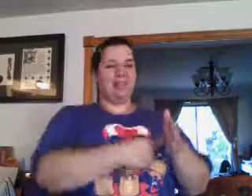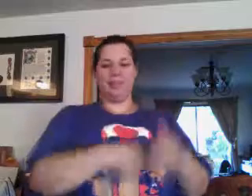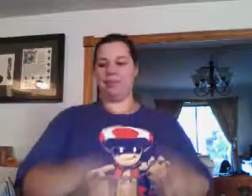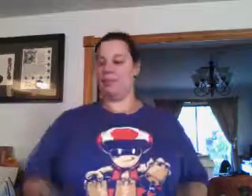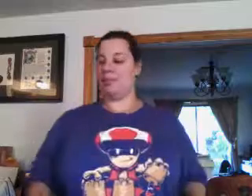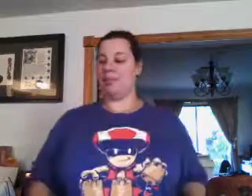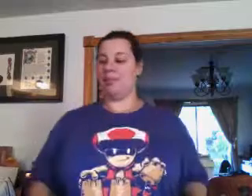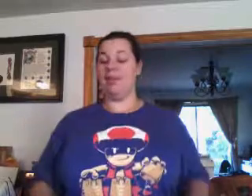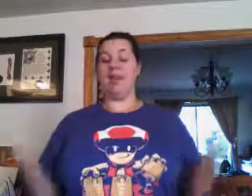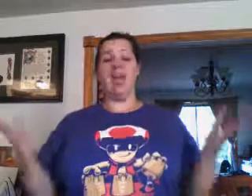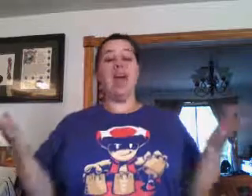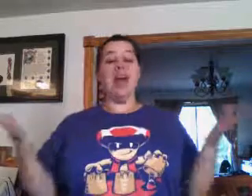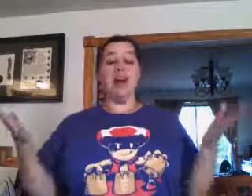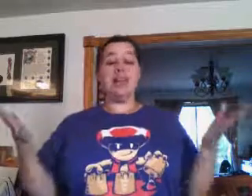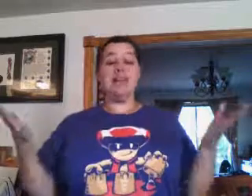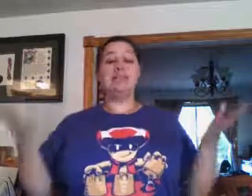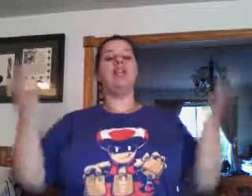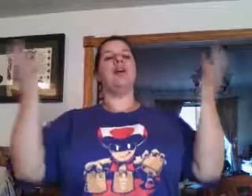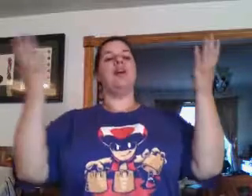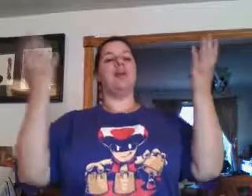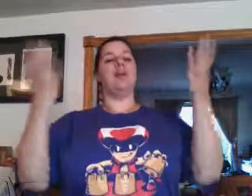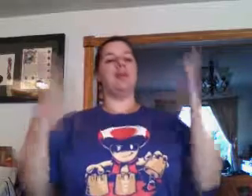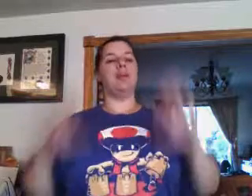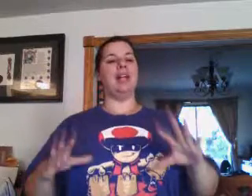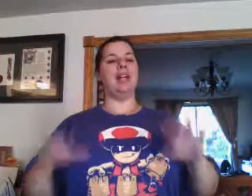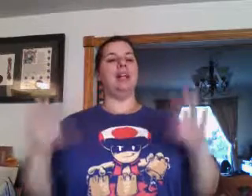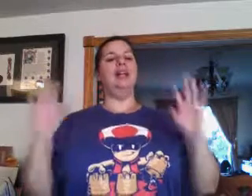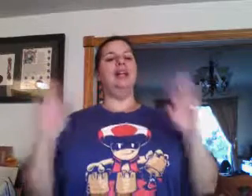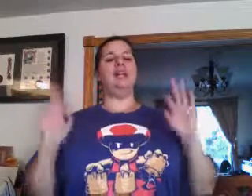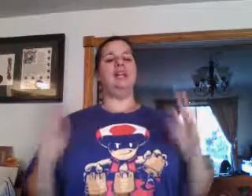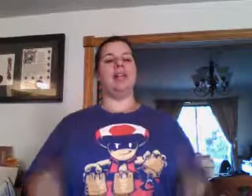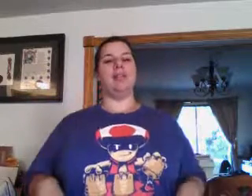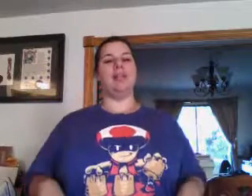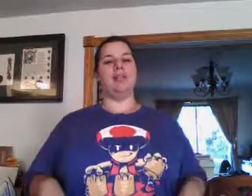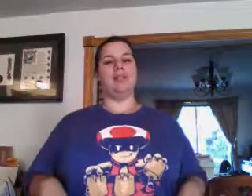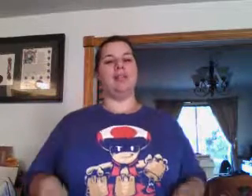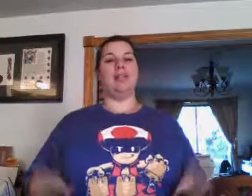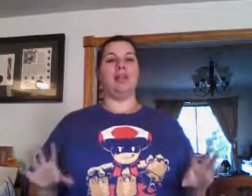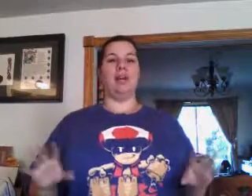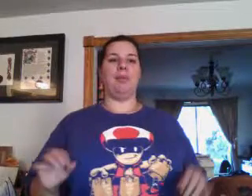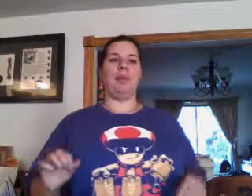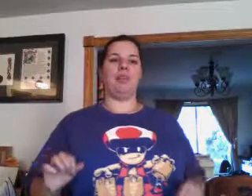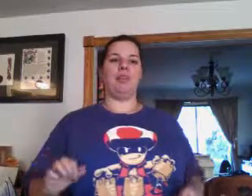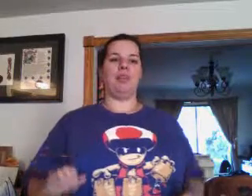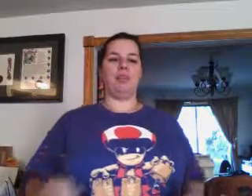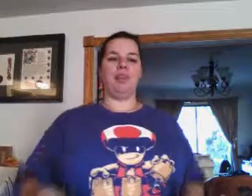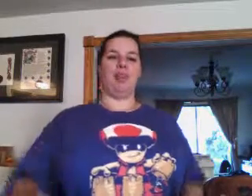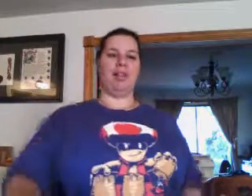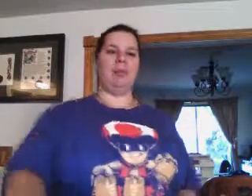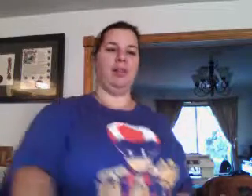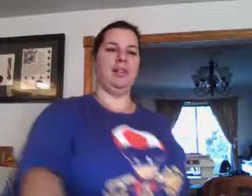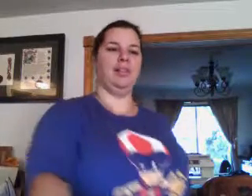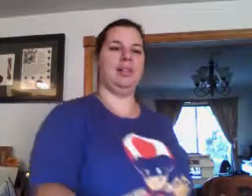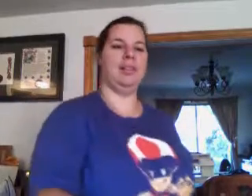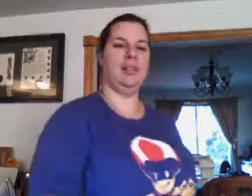And we're done. So that was 11 minutes. I apologize for how long that was.